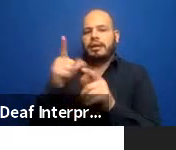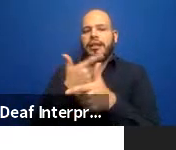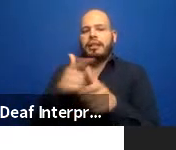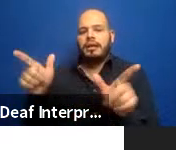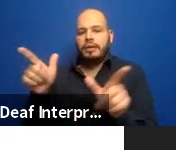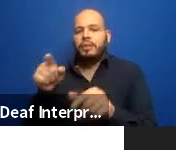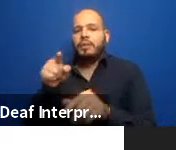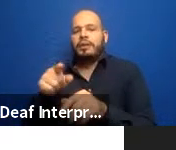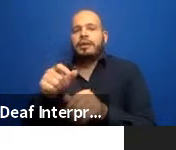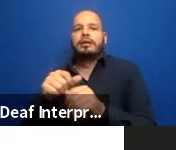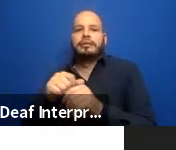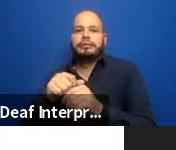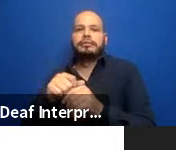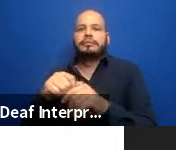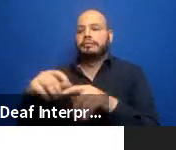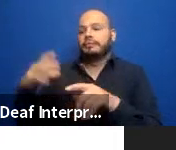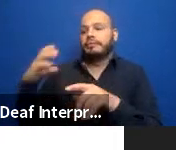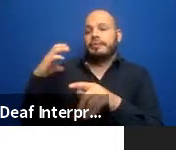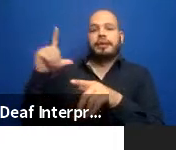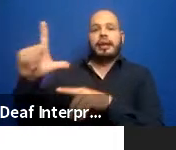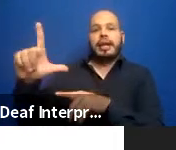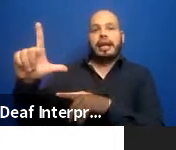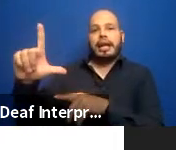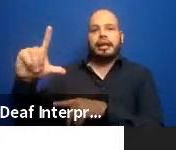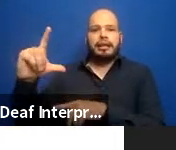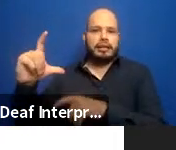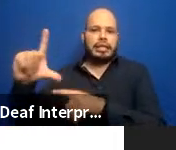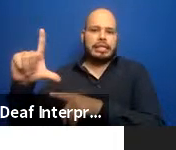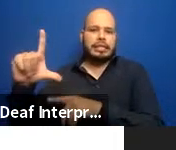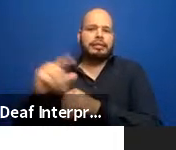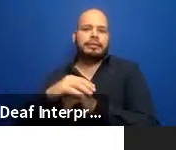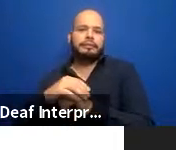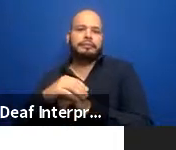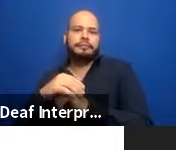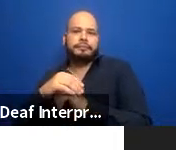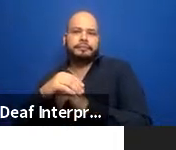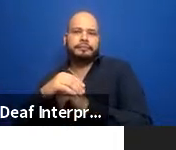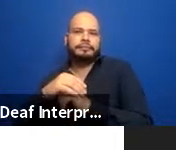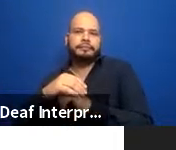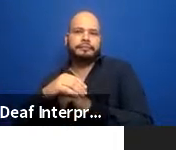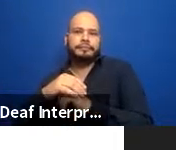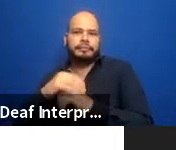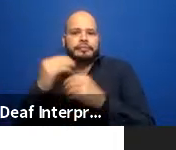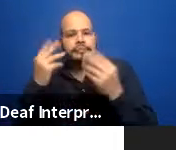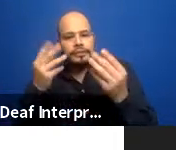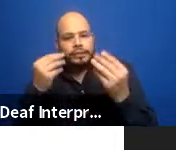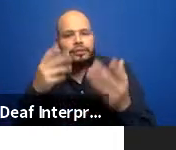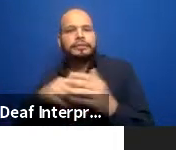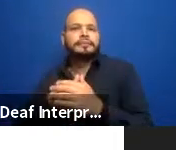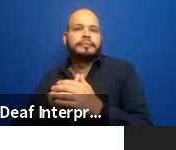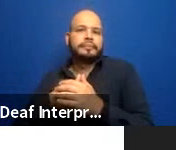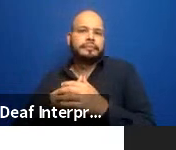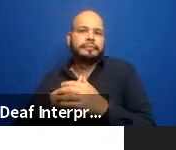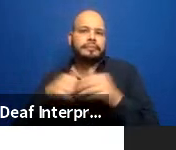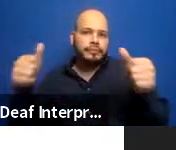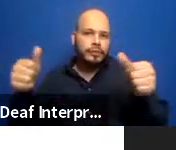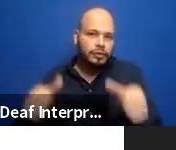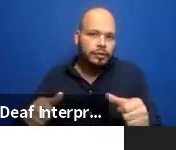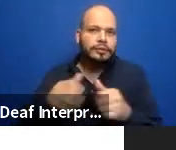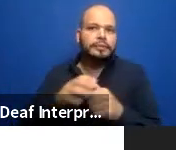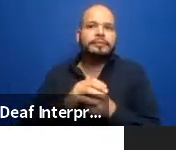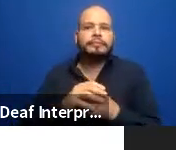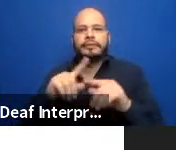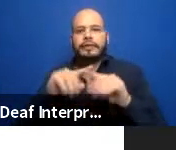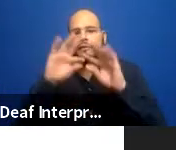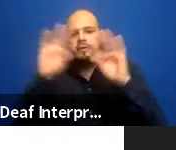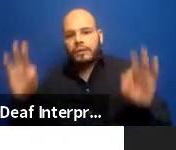information, URLs for organizers, reports, posters, and flyers. Today, we're coming together to reflect with our comrades around